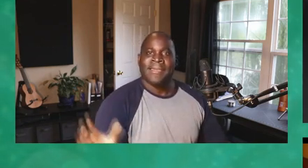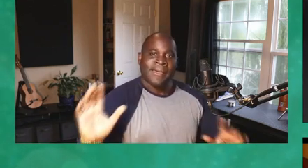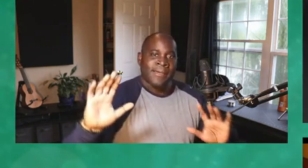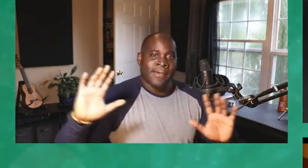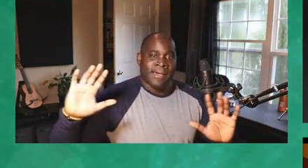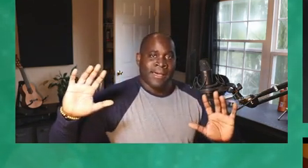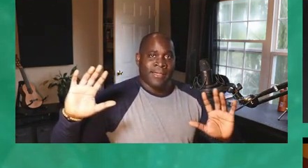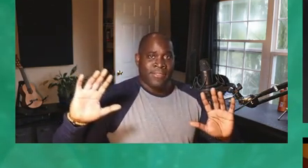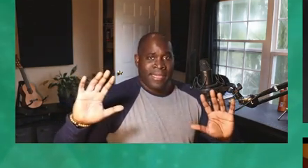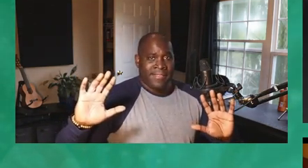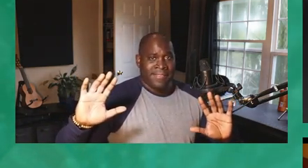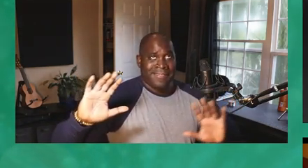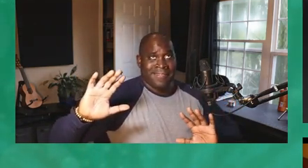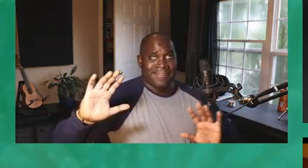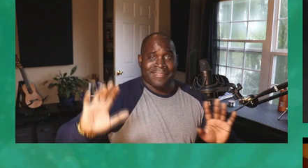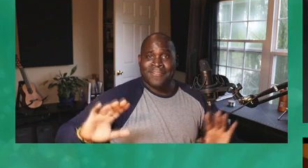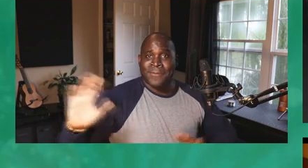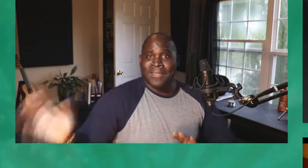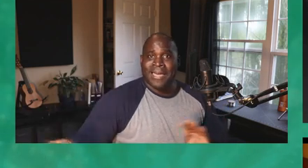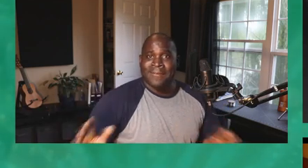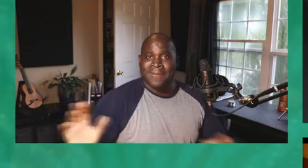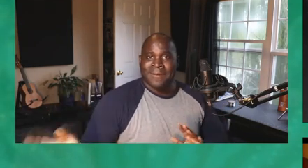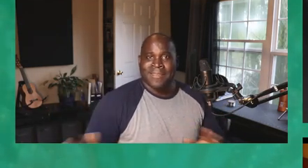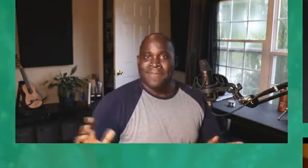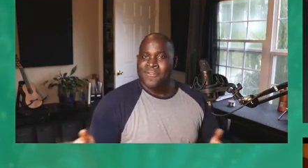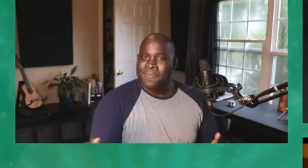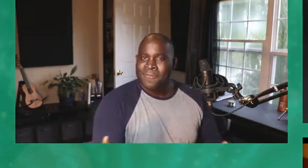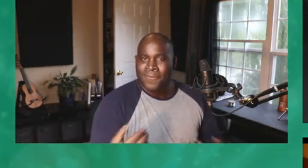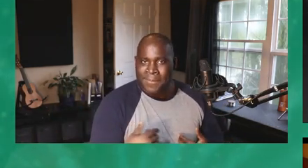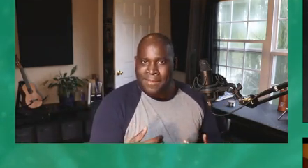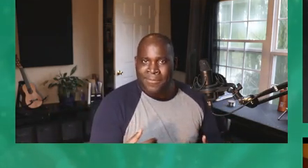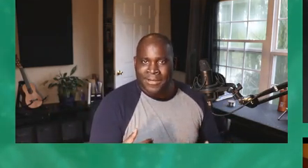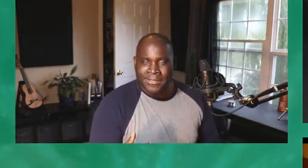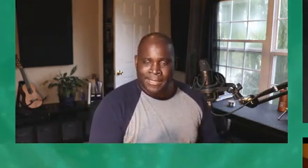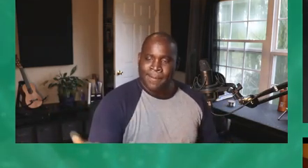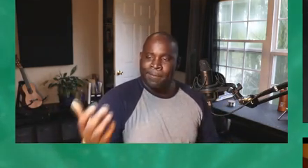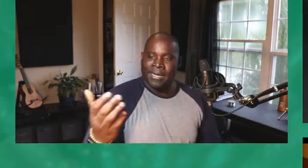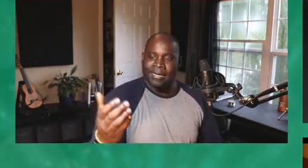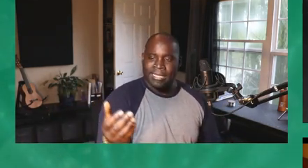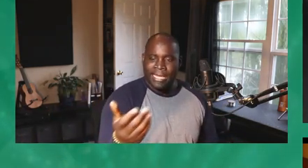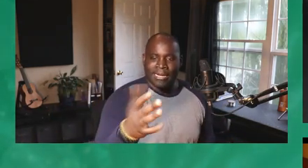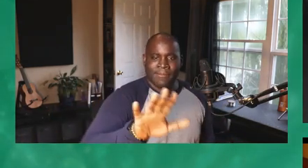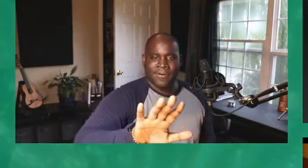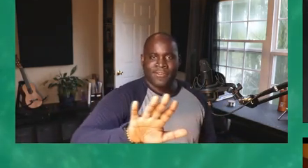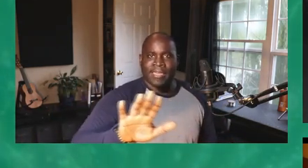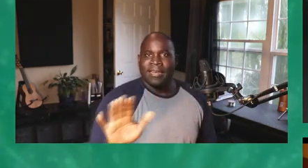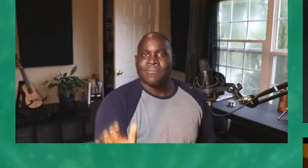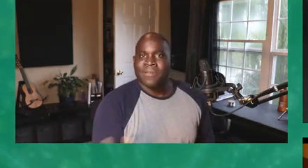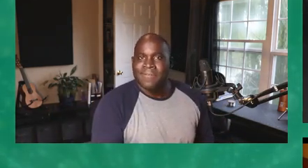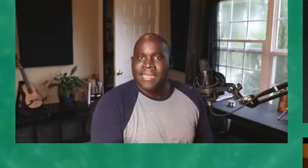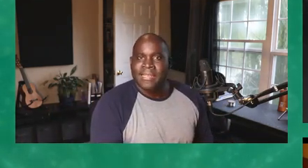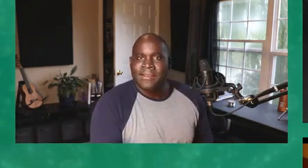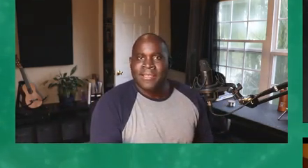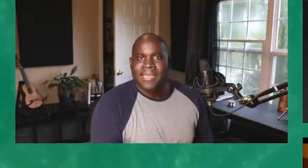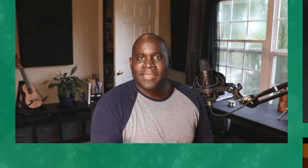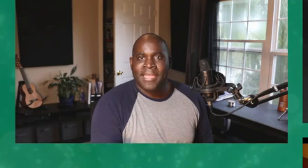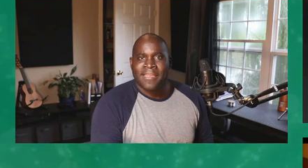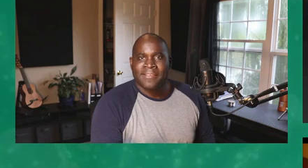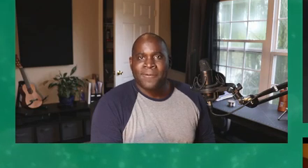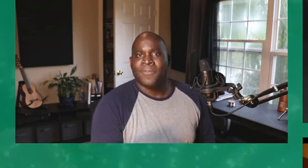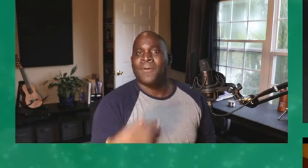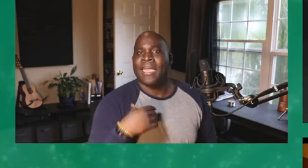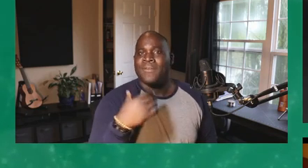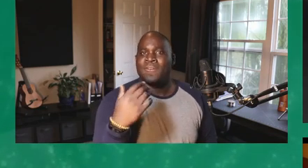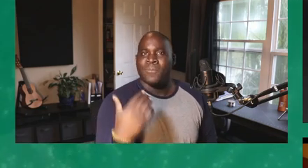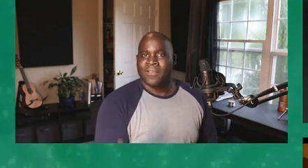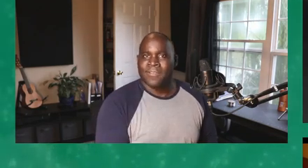15, and this leads to a lot of confusion for me particularly, but a lot of numbers get abbreviated in